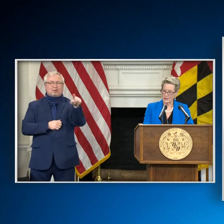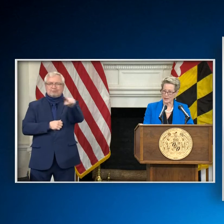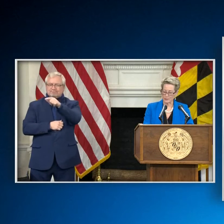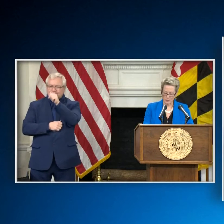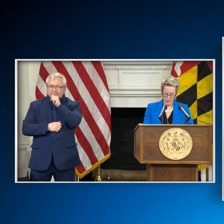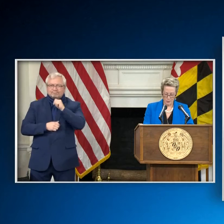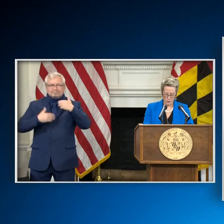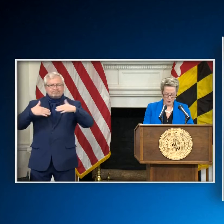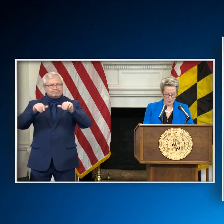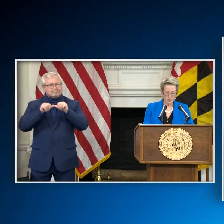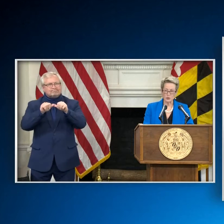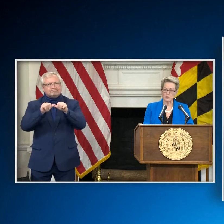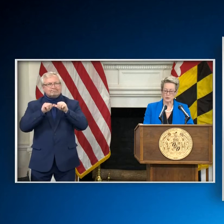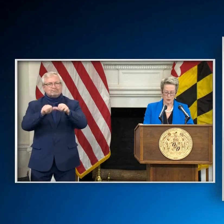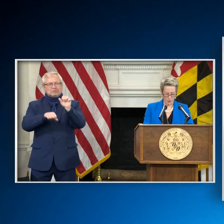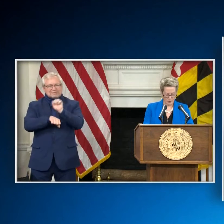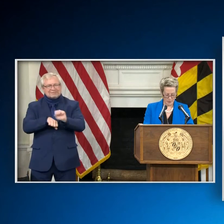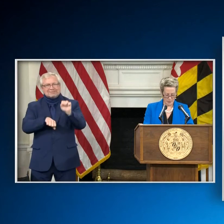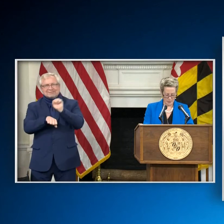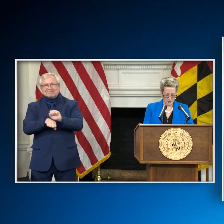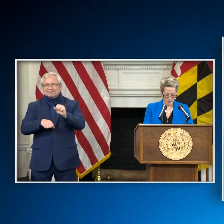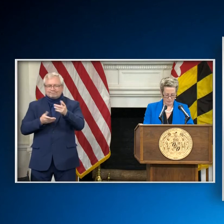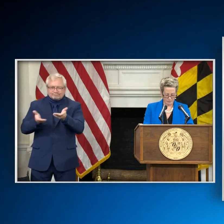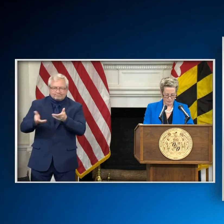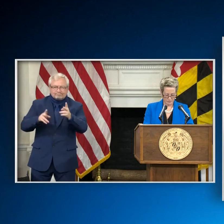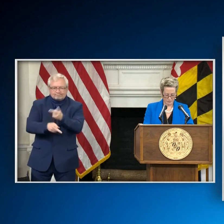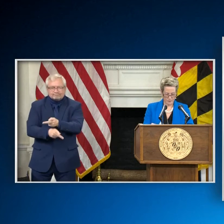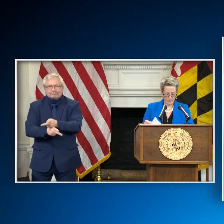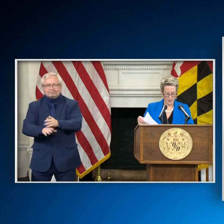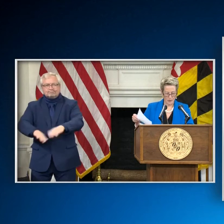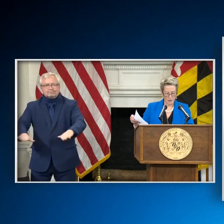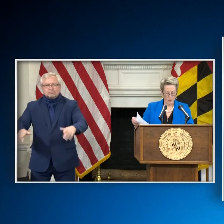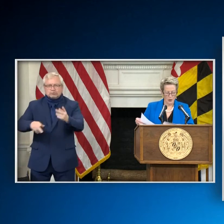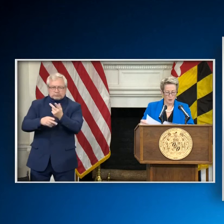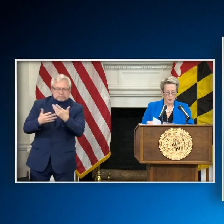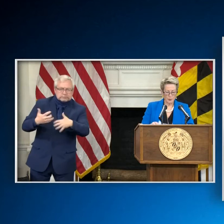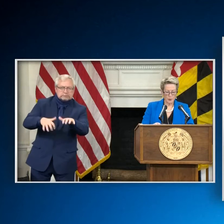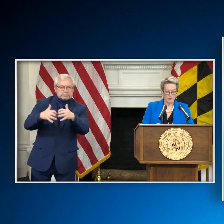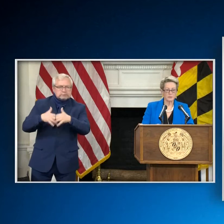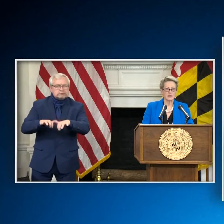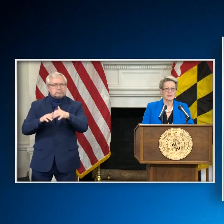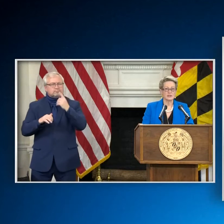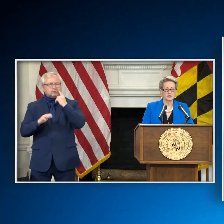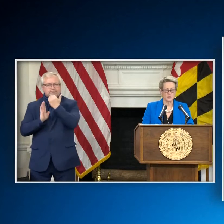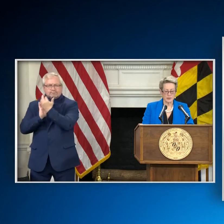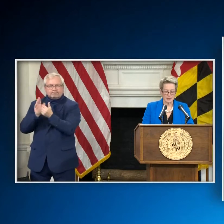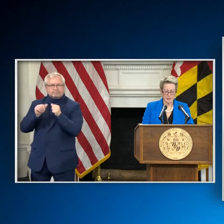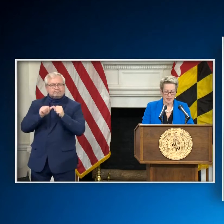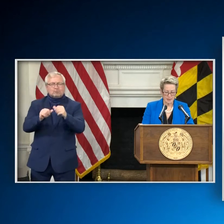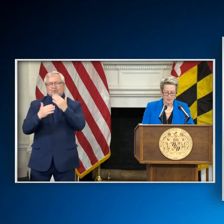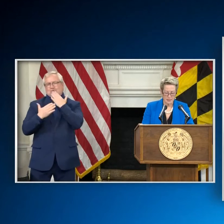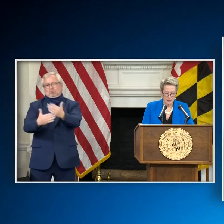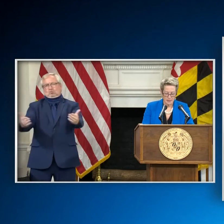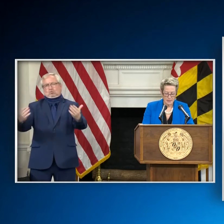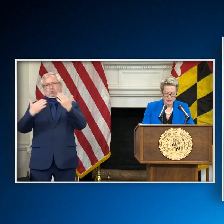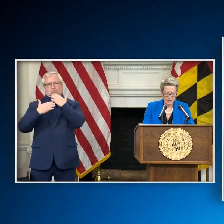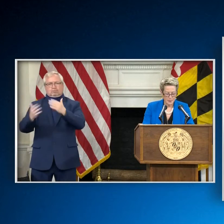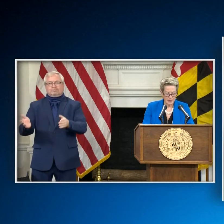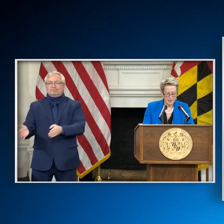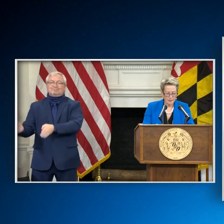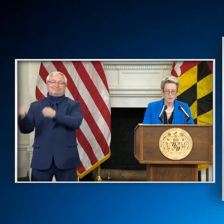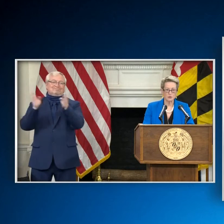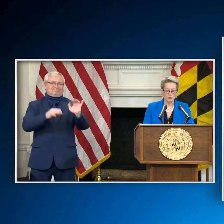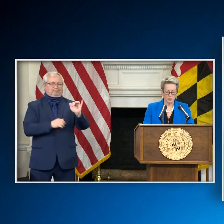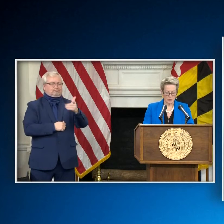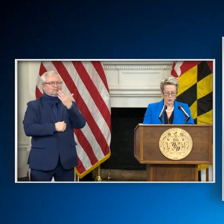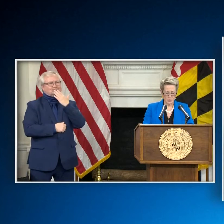work together through these unusual circumstances. Our meal program continues with success. Since the